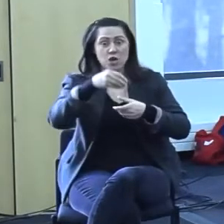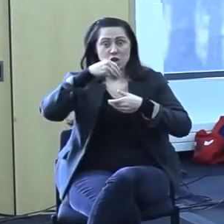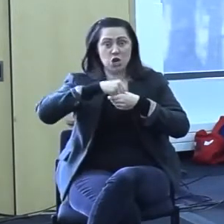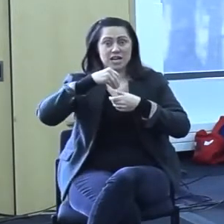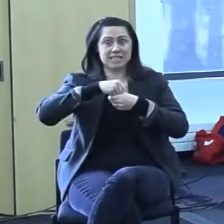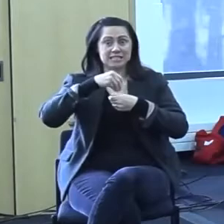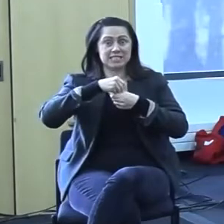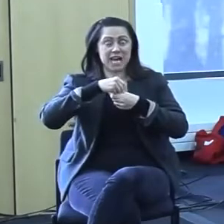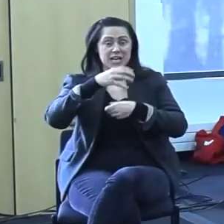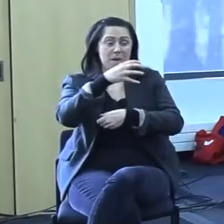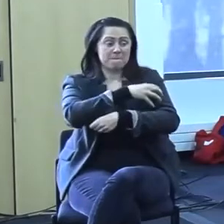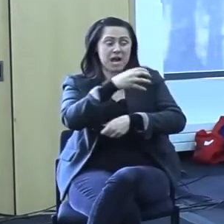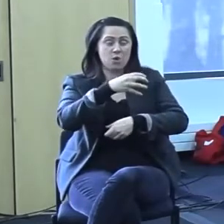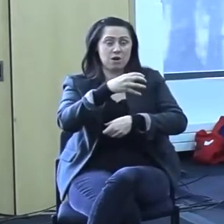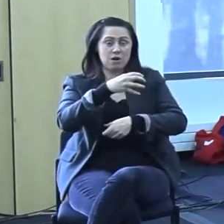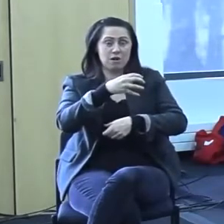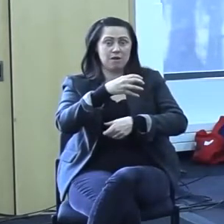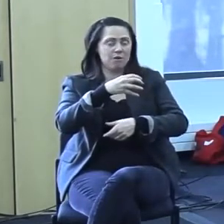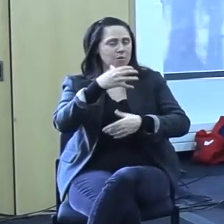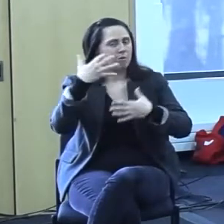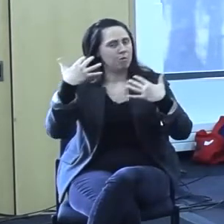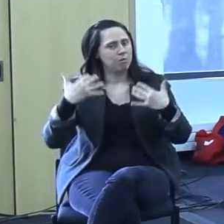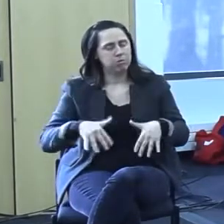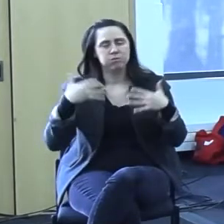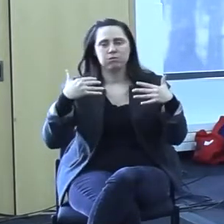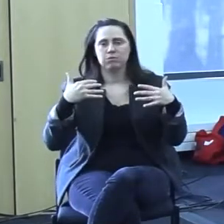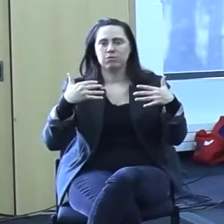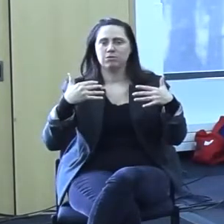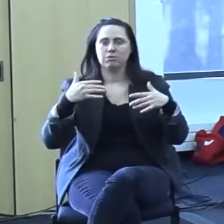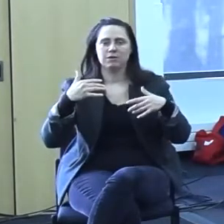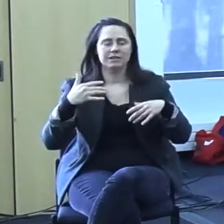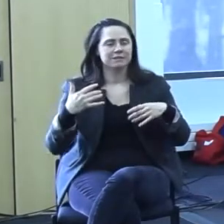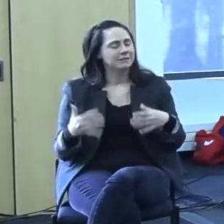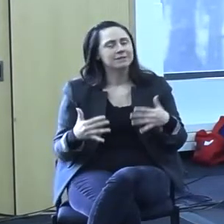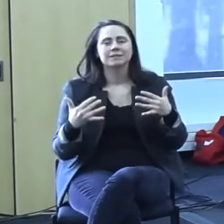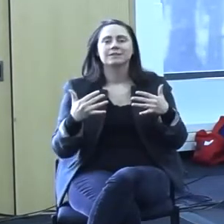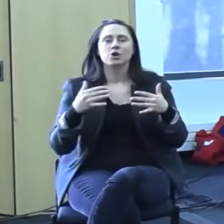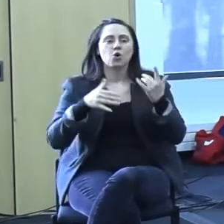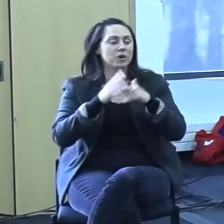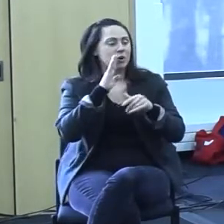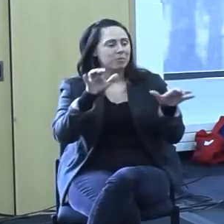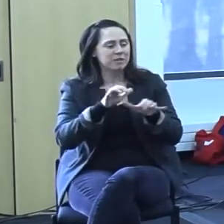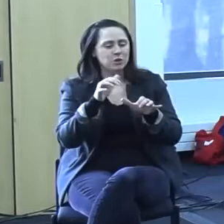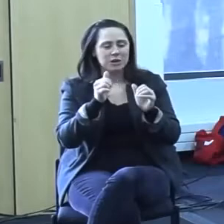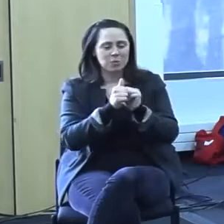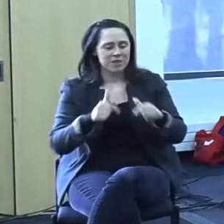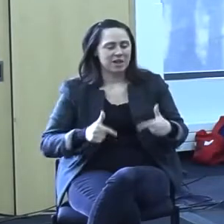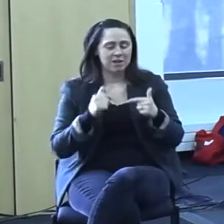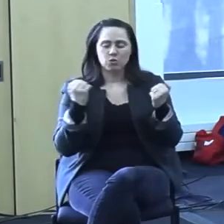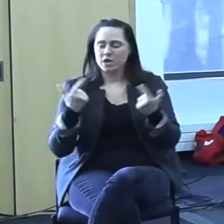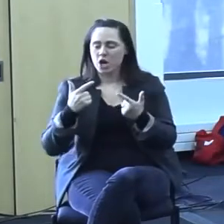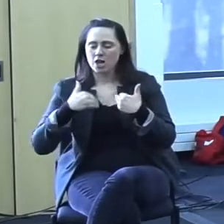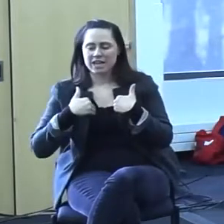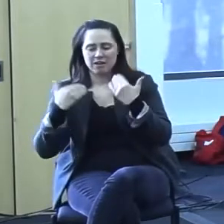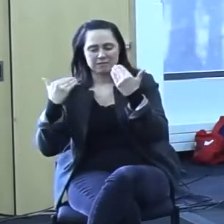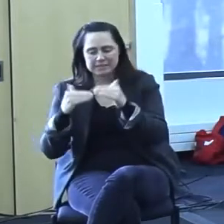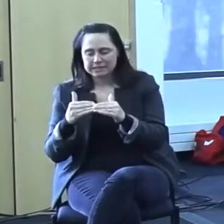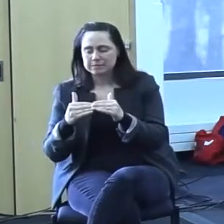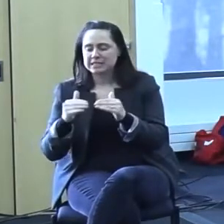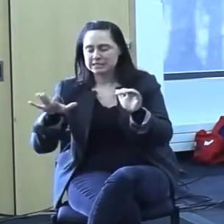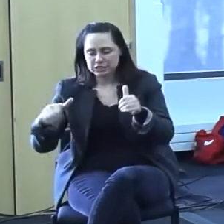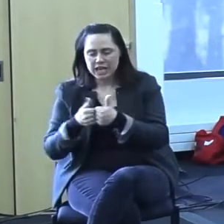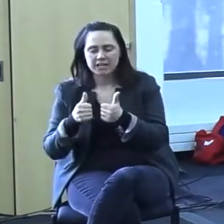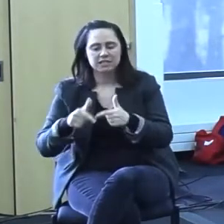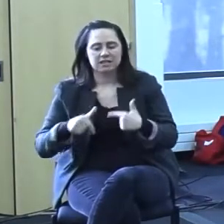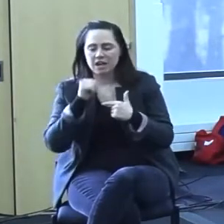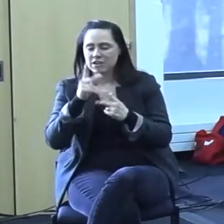strength is unbelievable. So what you're going to be doing in life, I mean, we all have hurdles. Life is not perfect for